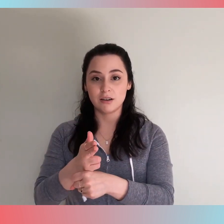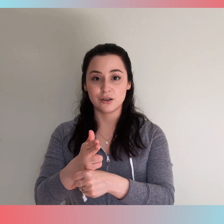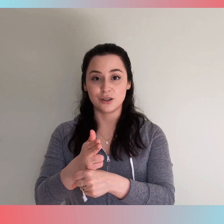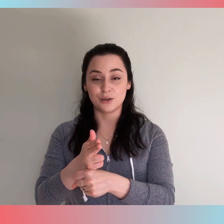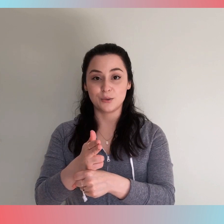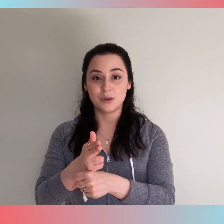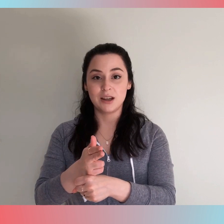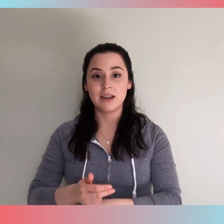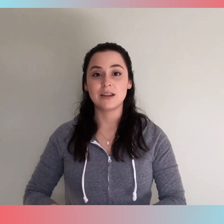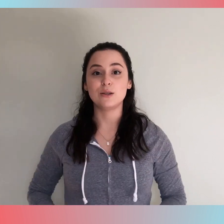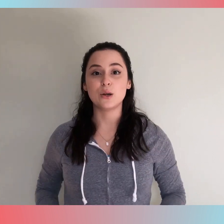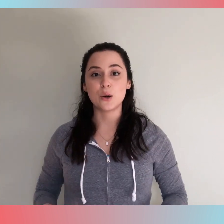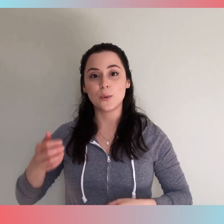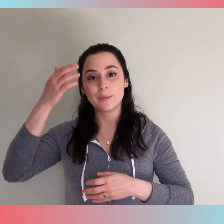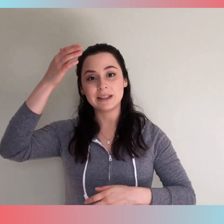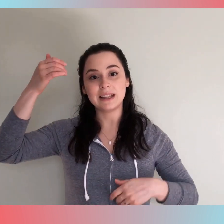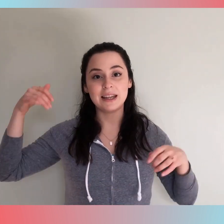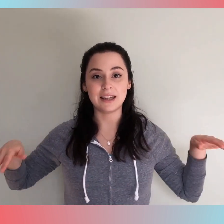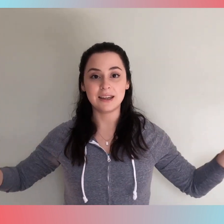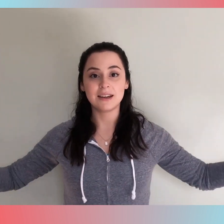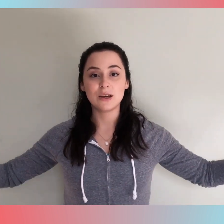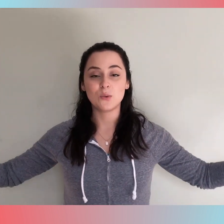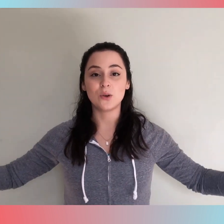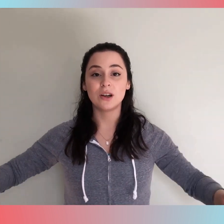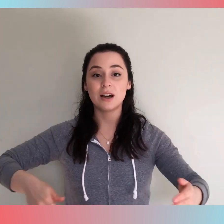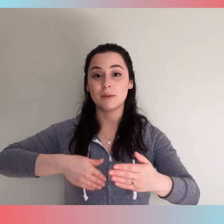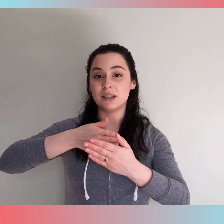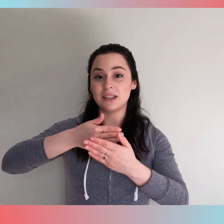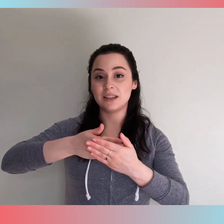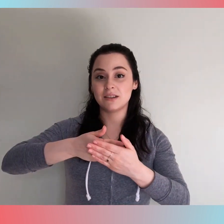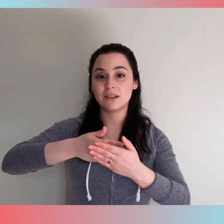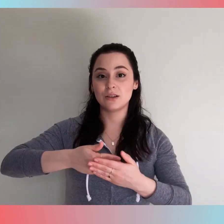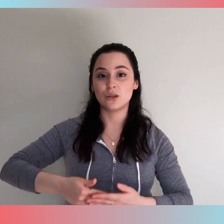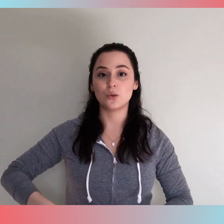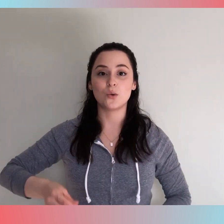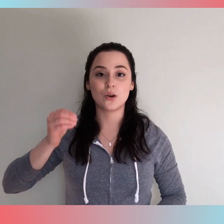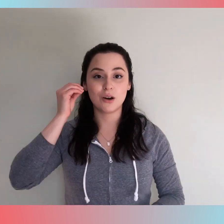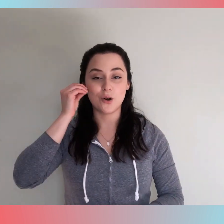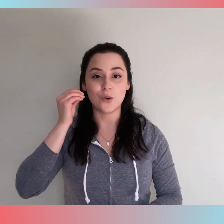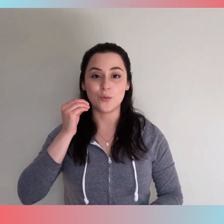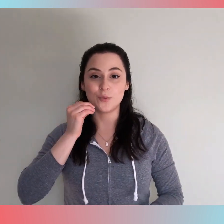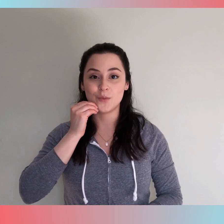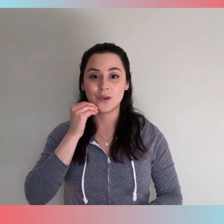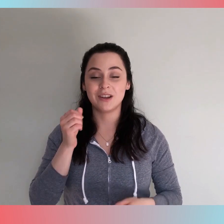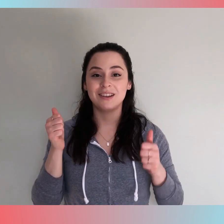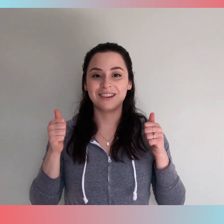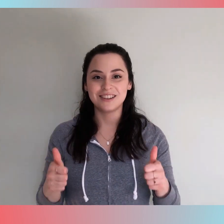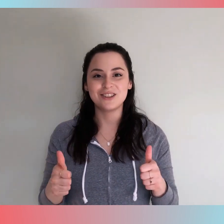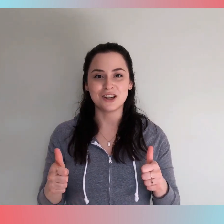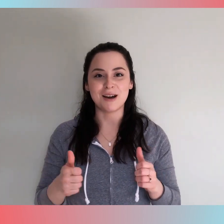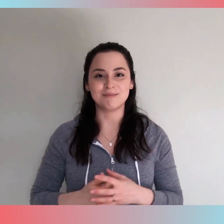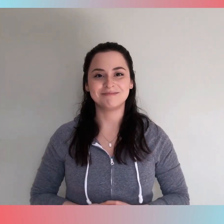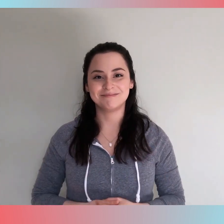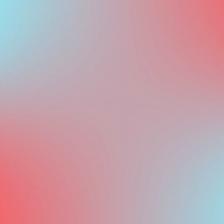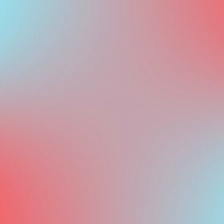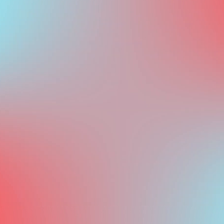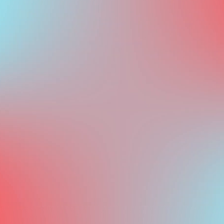conquer you. No plague will come near your home. Good job. That's it for